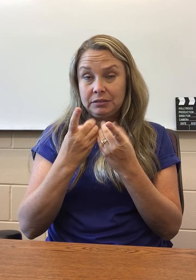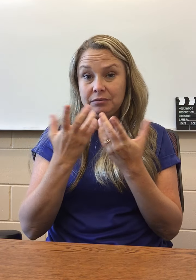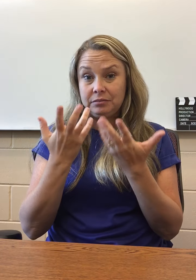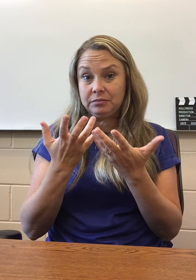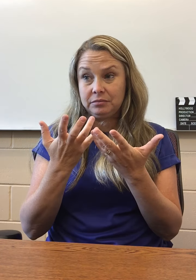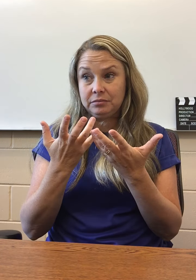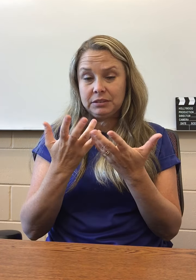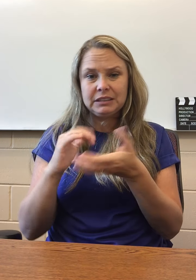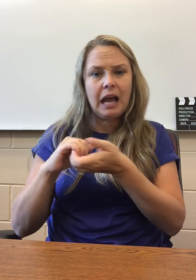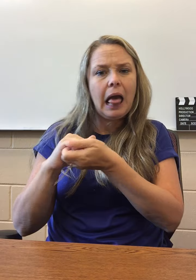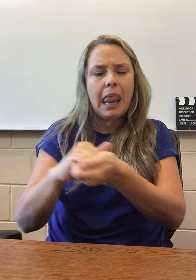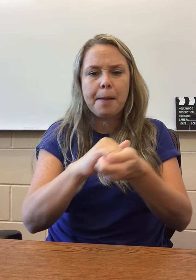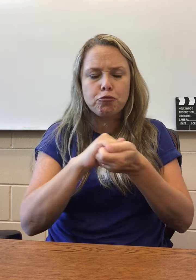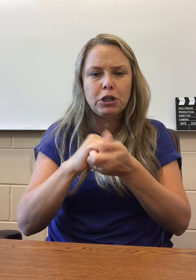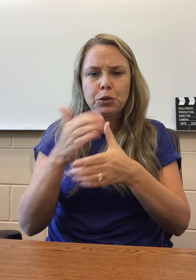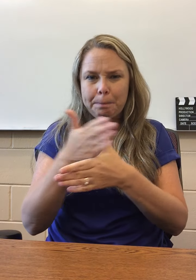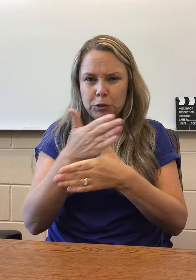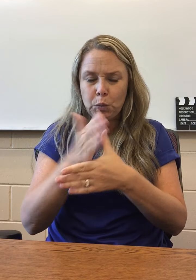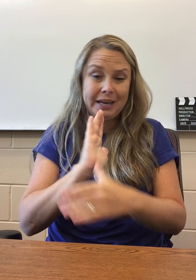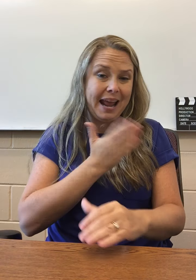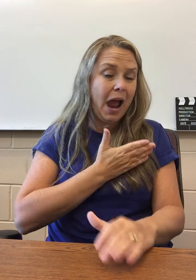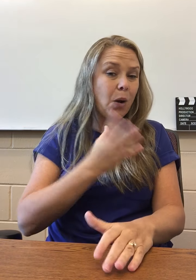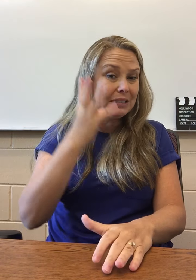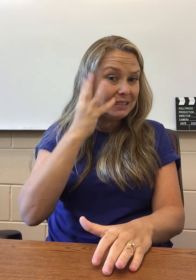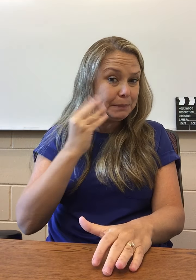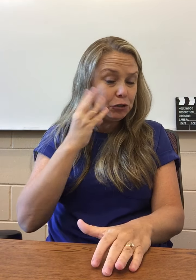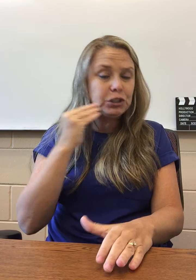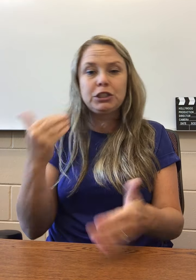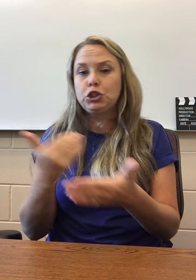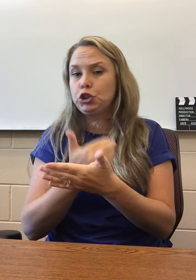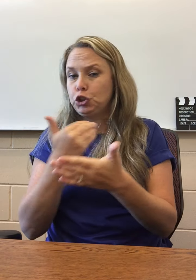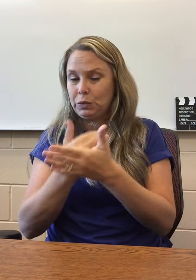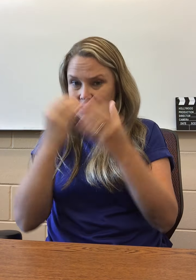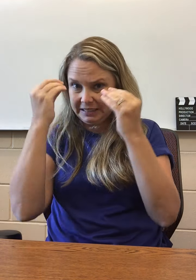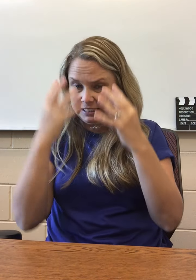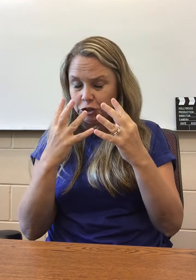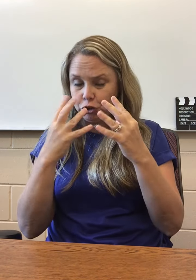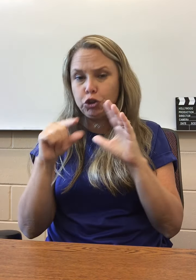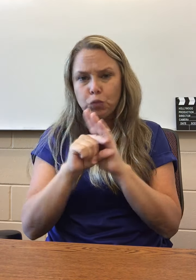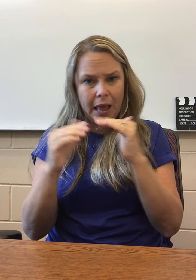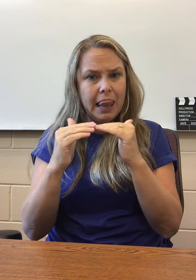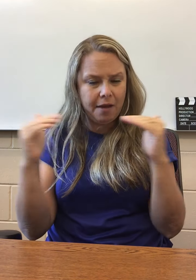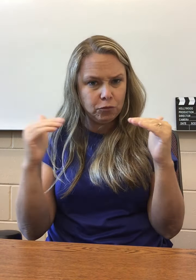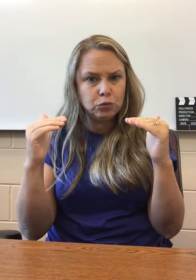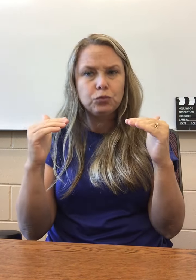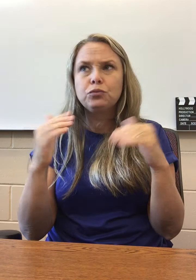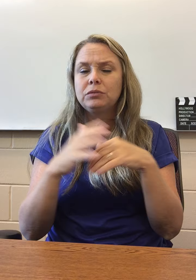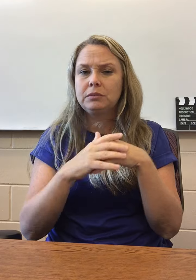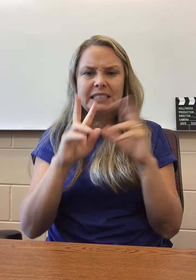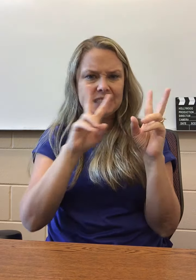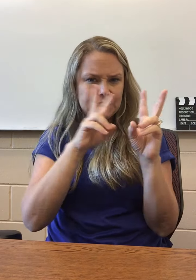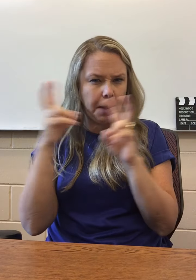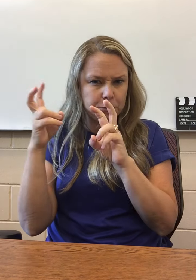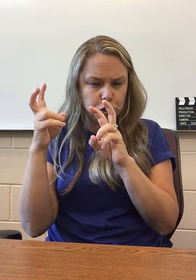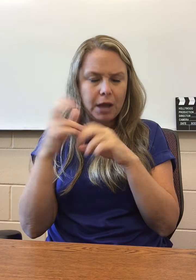collaboration between our experience and new teachers within grade levels and within subject matter and we